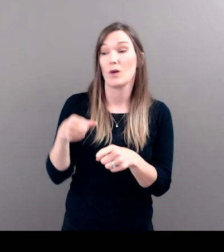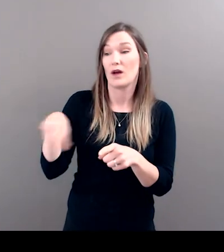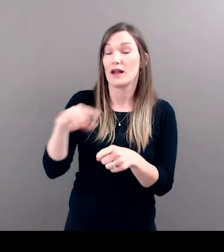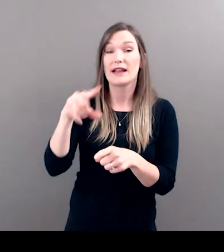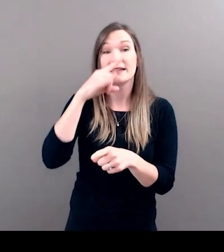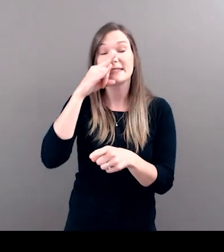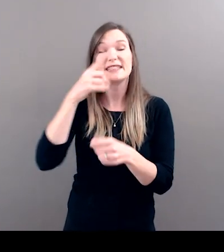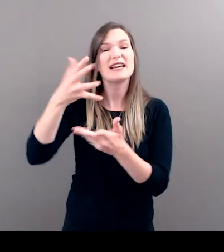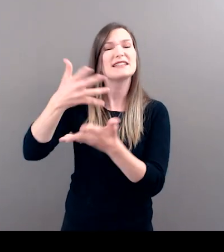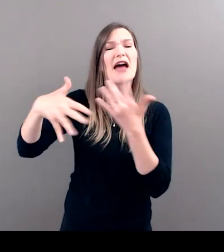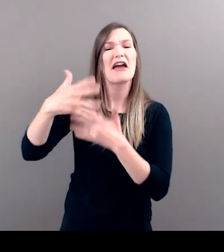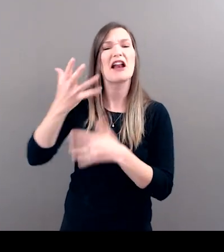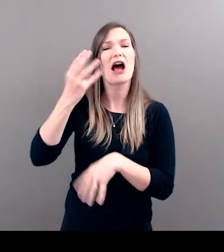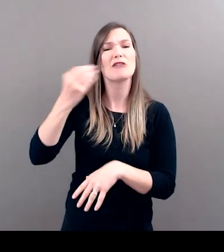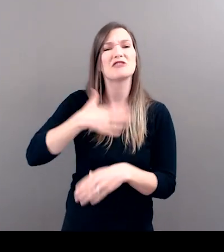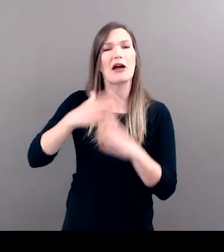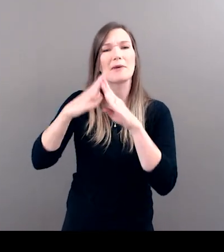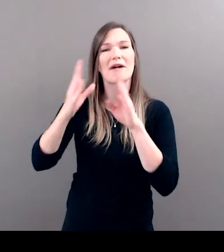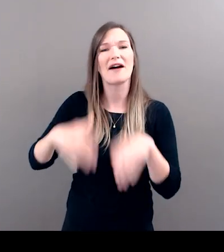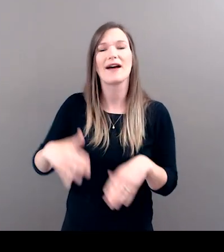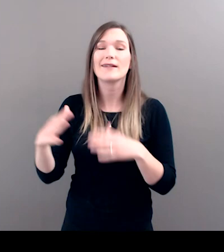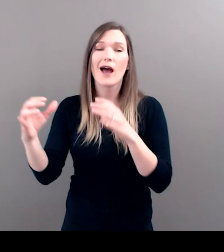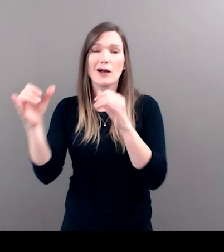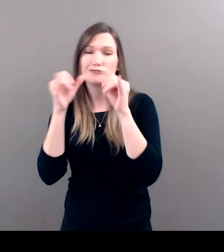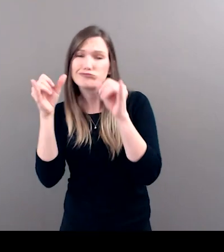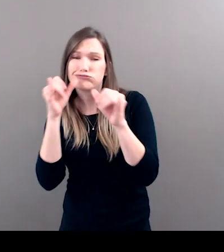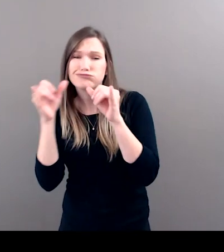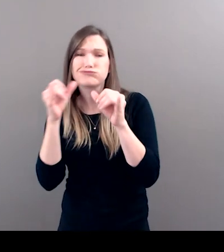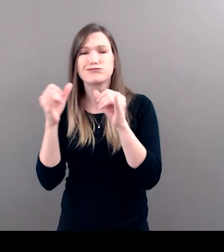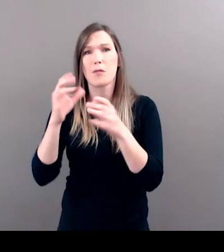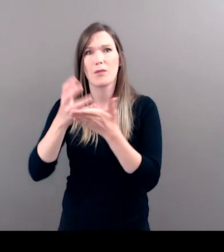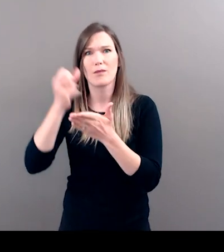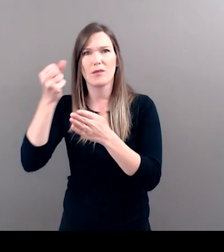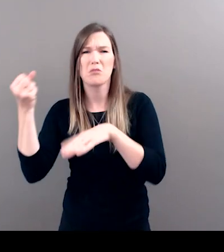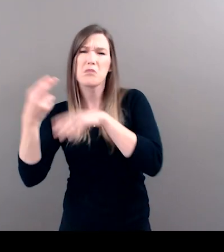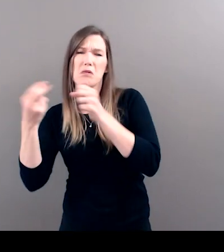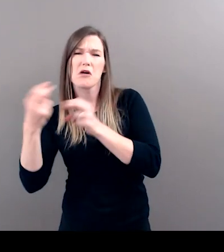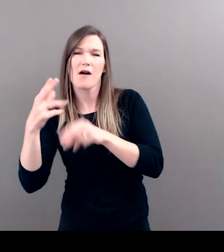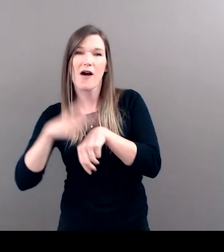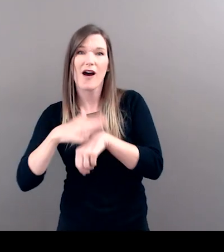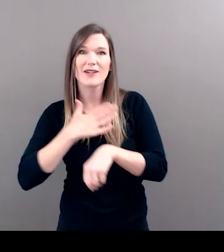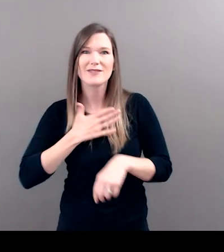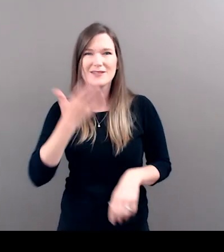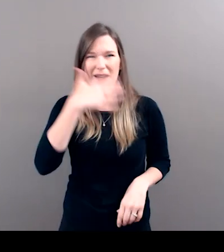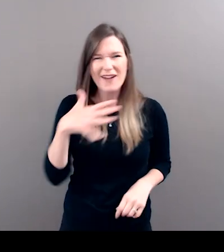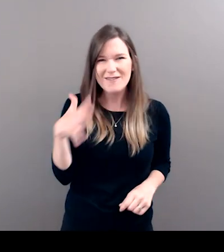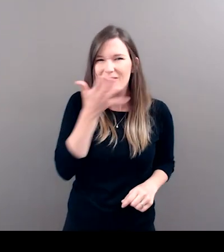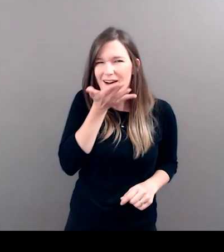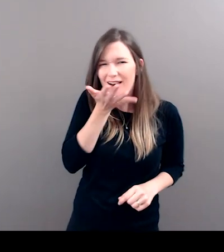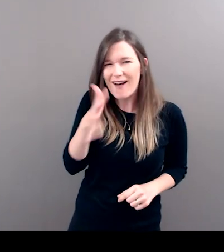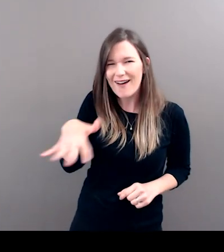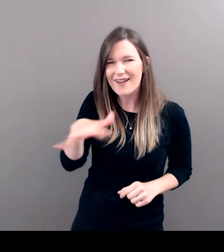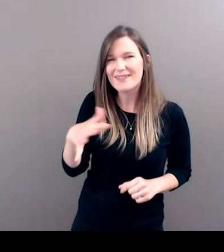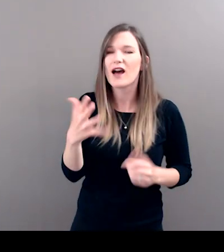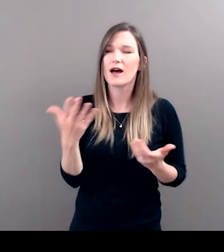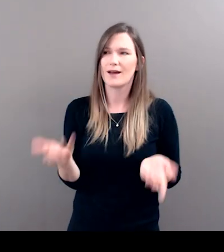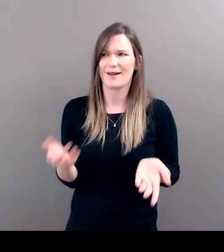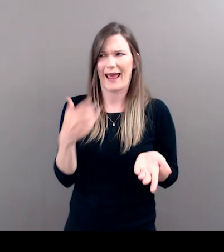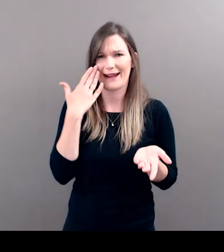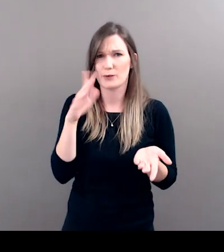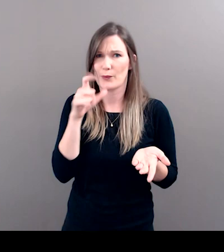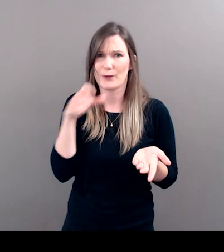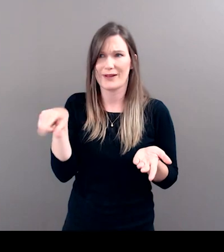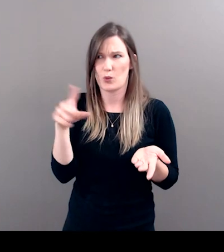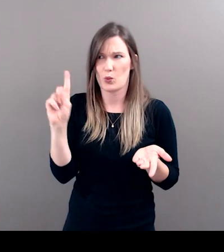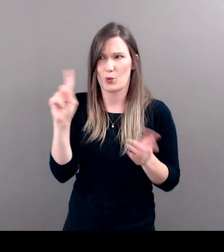seen Filipinos before. I didn't know what nationality they were. And they were throwing beer bottles on my lawn. So I went over to them and said, hey, yo, man,